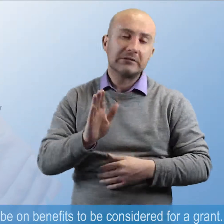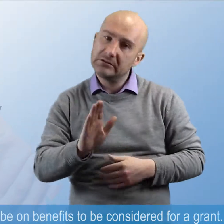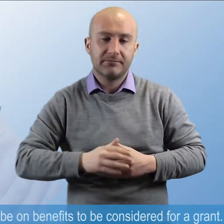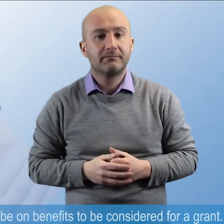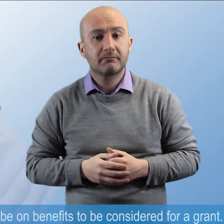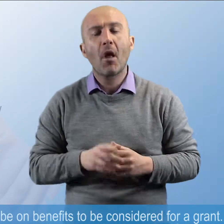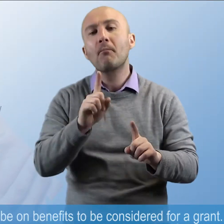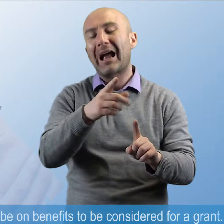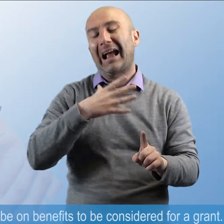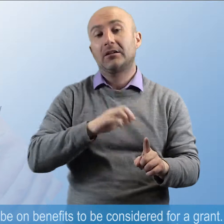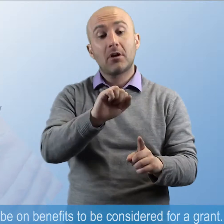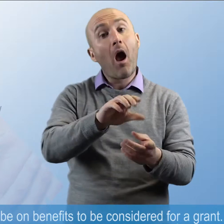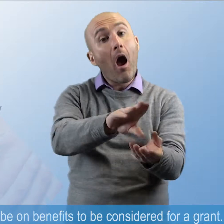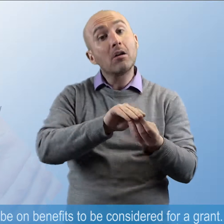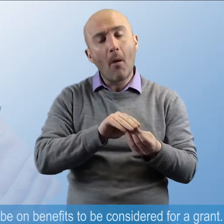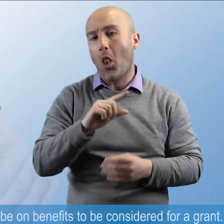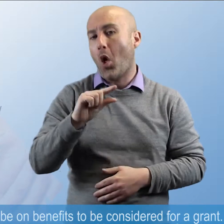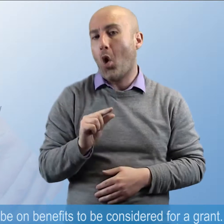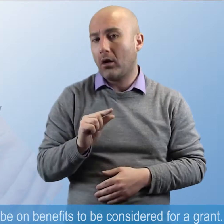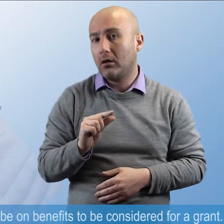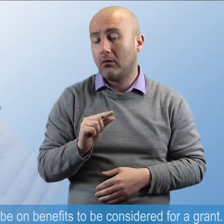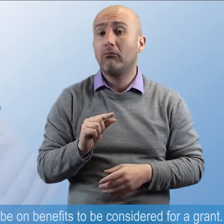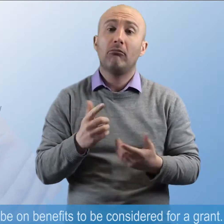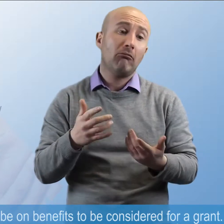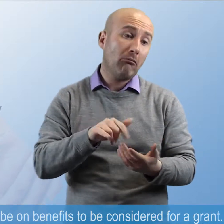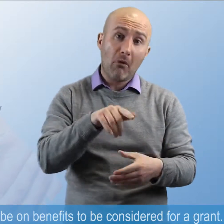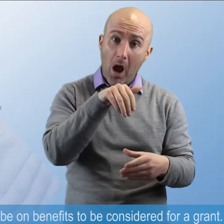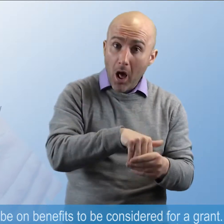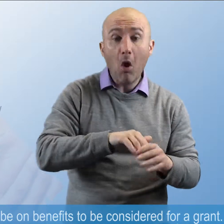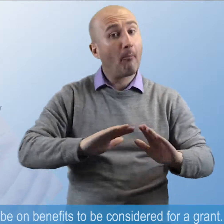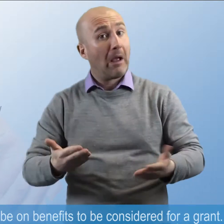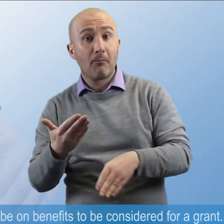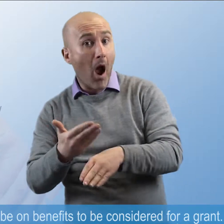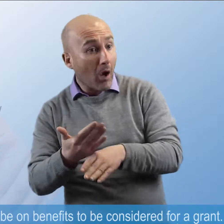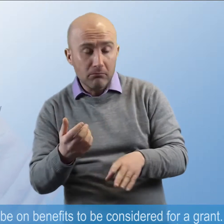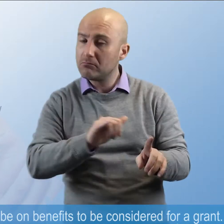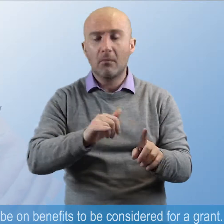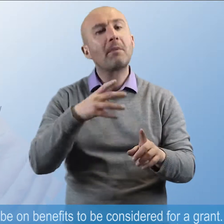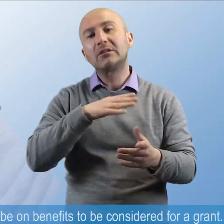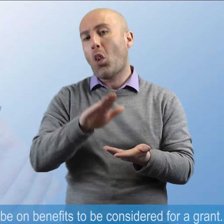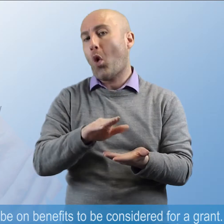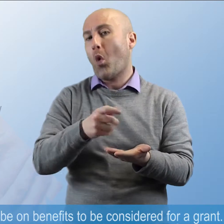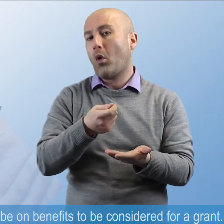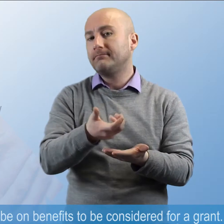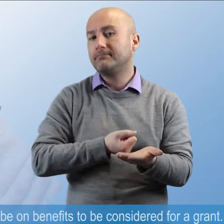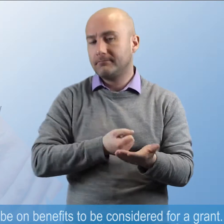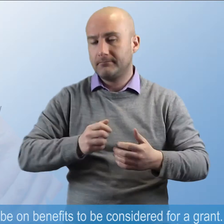be in benefits to be considered for a grant, but you do need to be on a low income, either in or out of work.